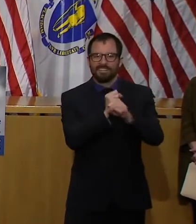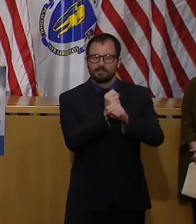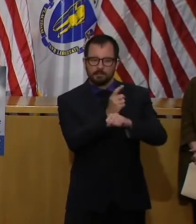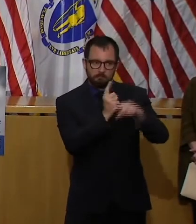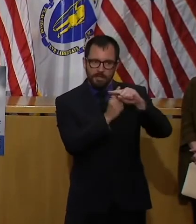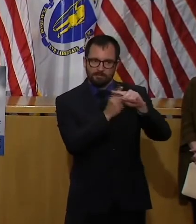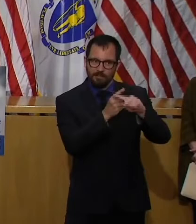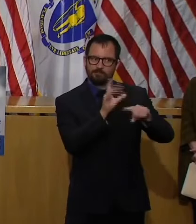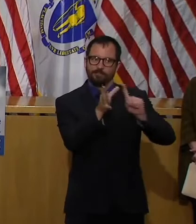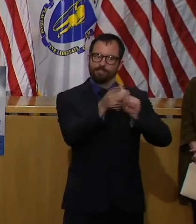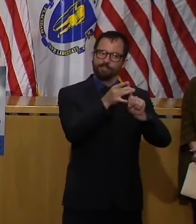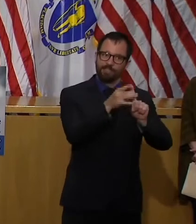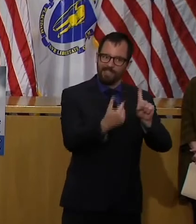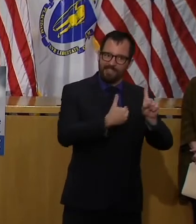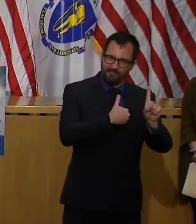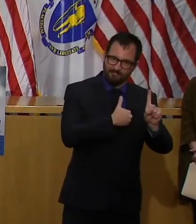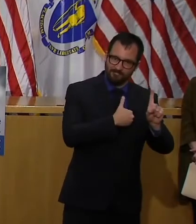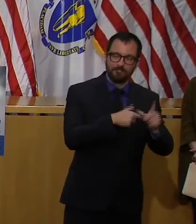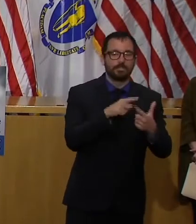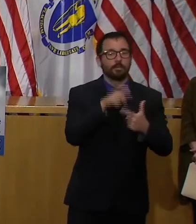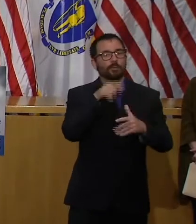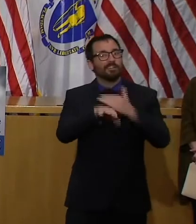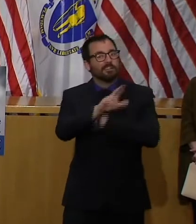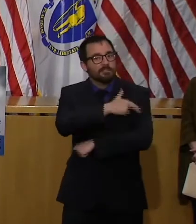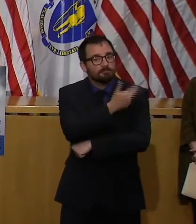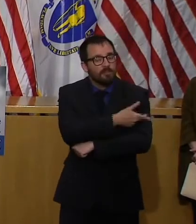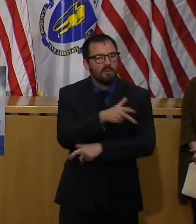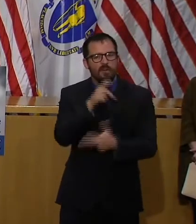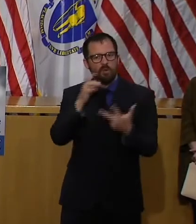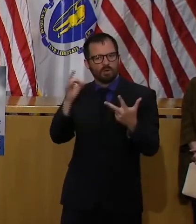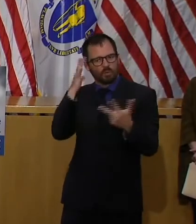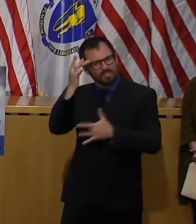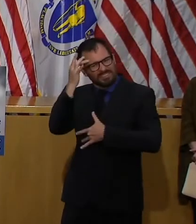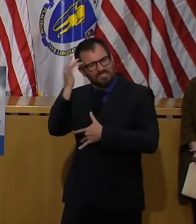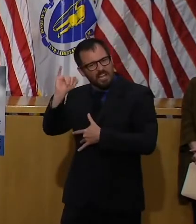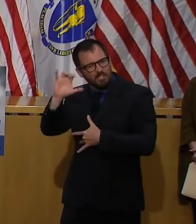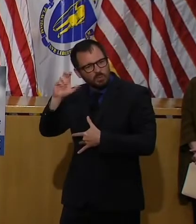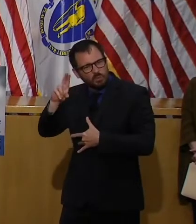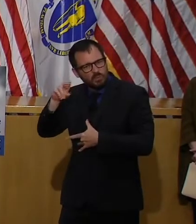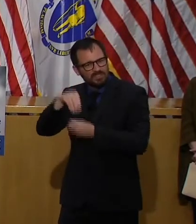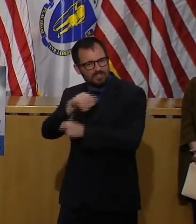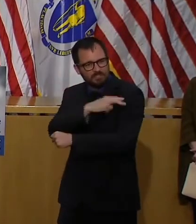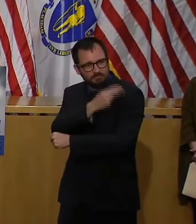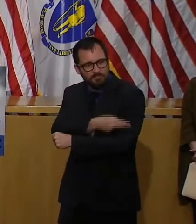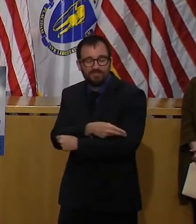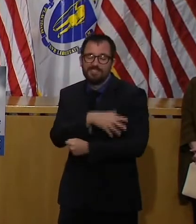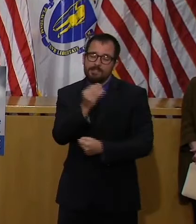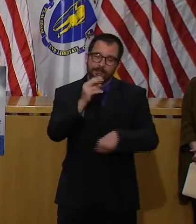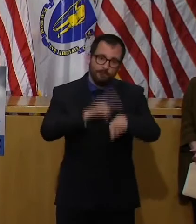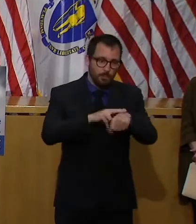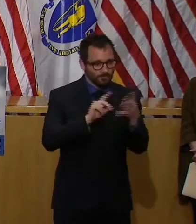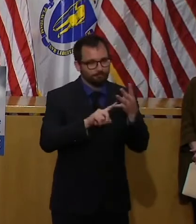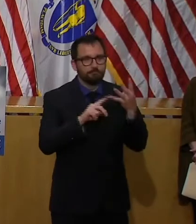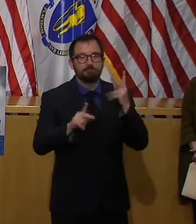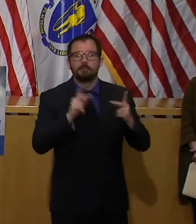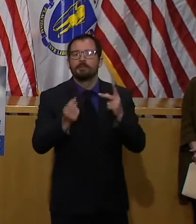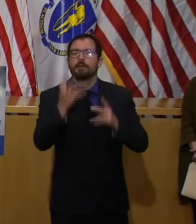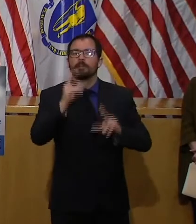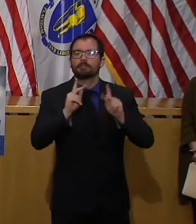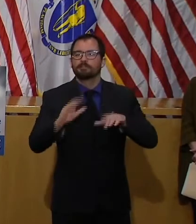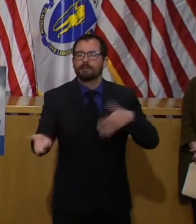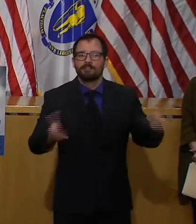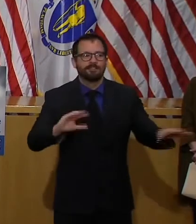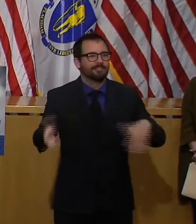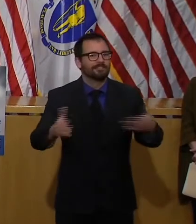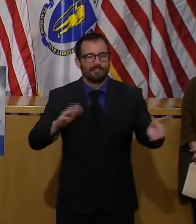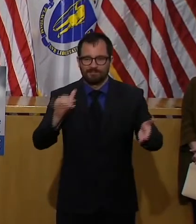fatalities. Yesterday's numbers are evidence that despite some signs of trending in the right direction, we still have a lot of work to do when it comes to